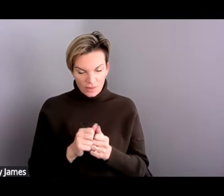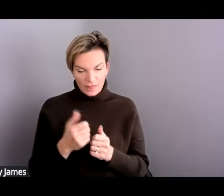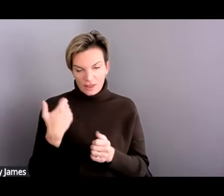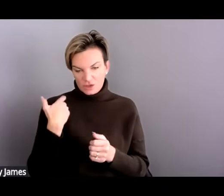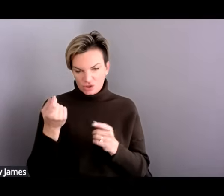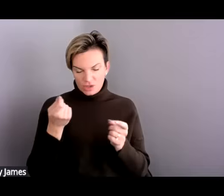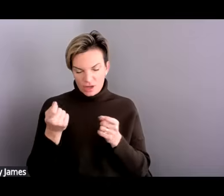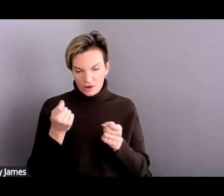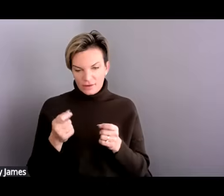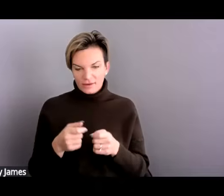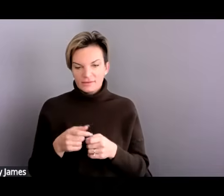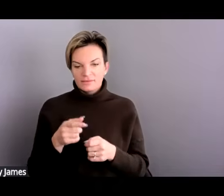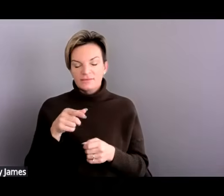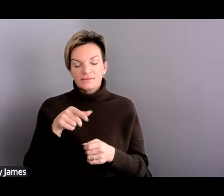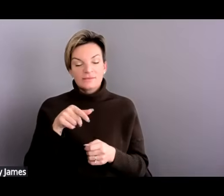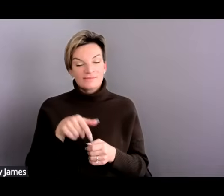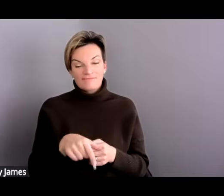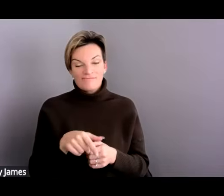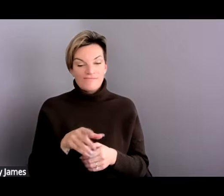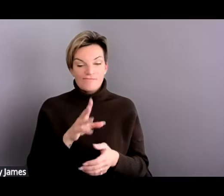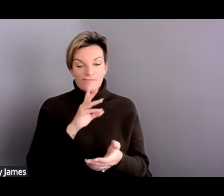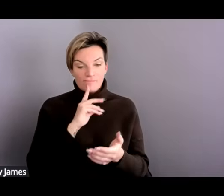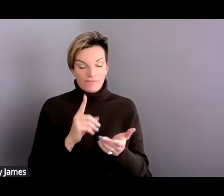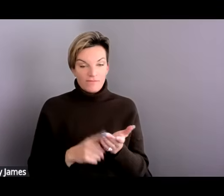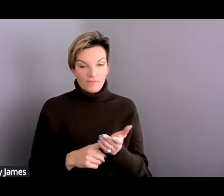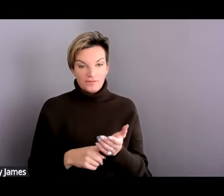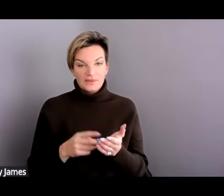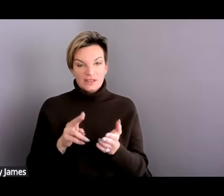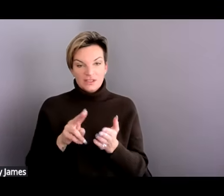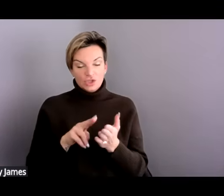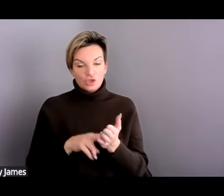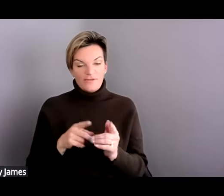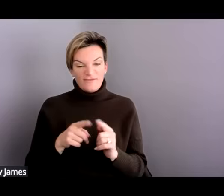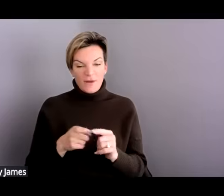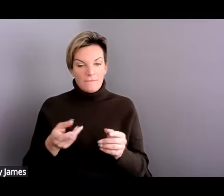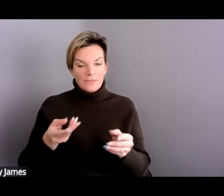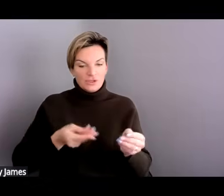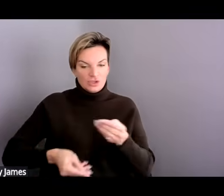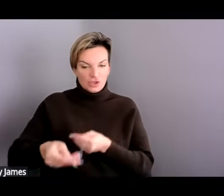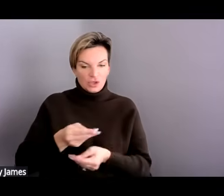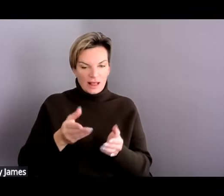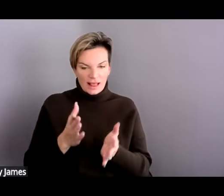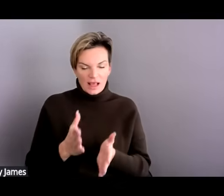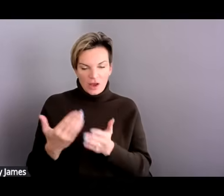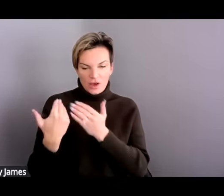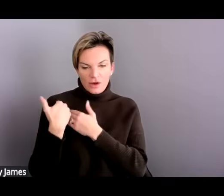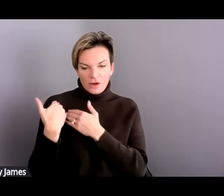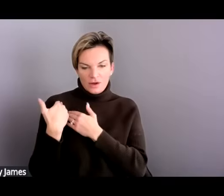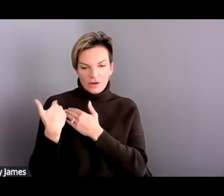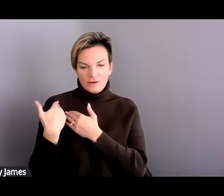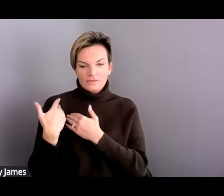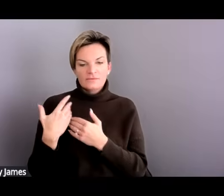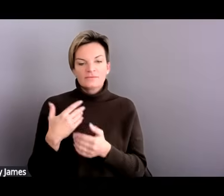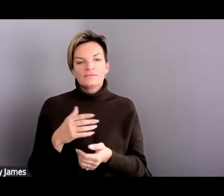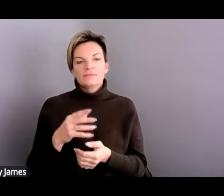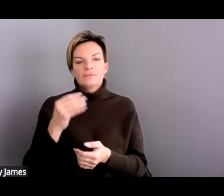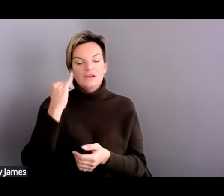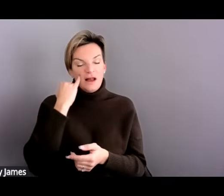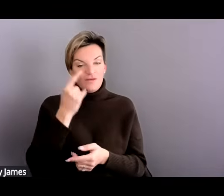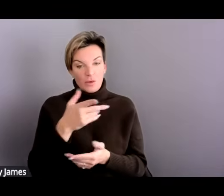this section was talking about, signatures from the circulator and other petitions. What we're saying is, if you're going to